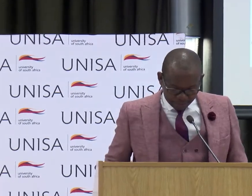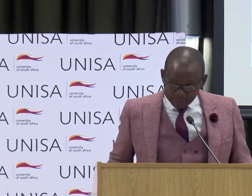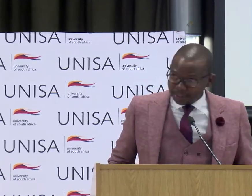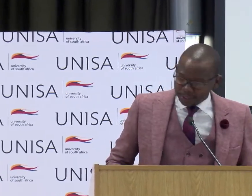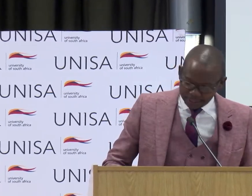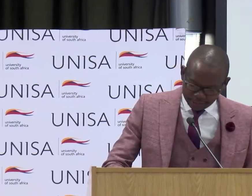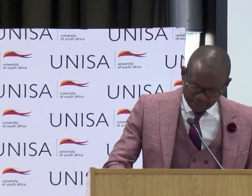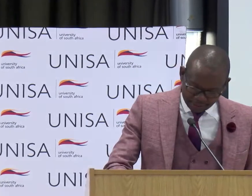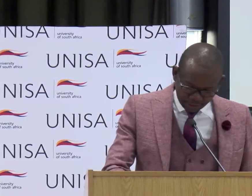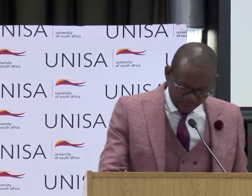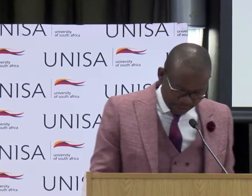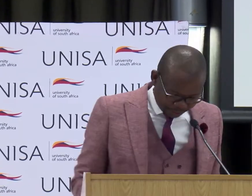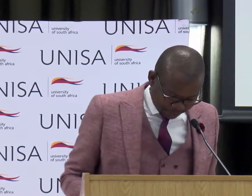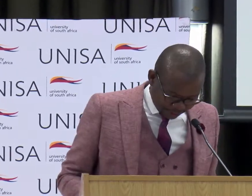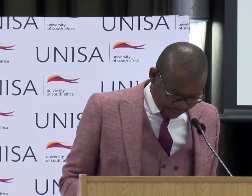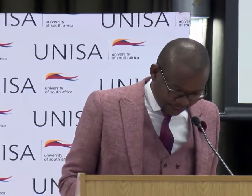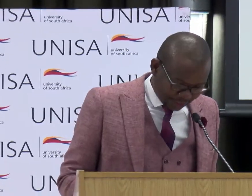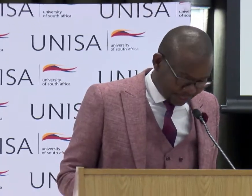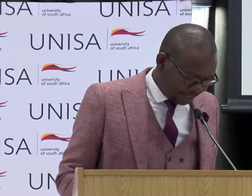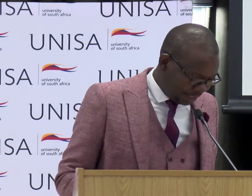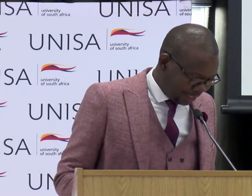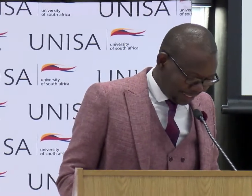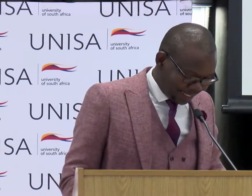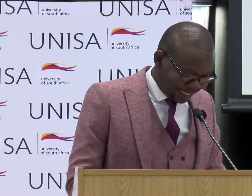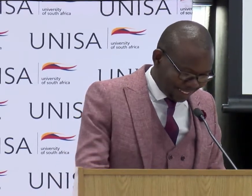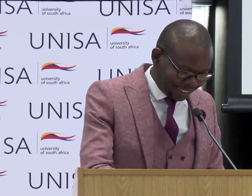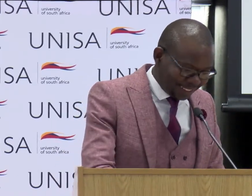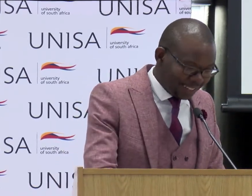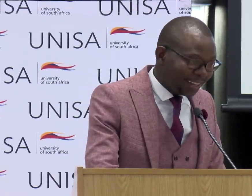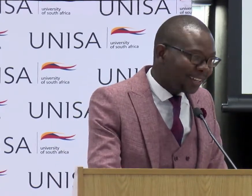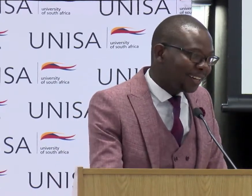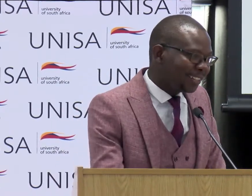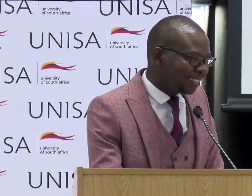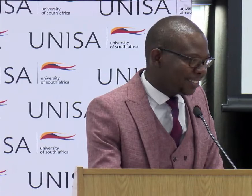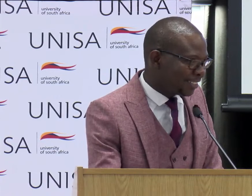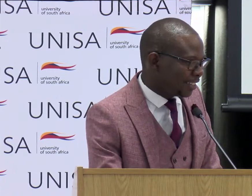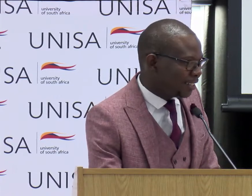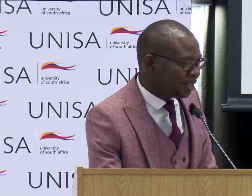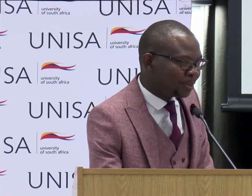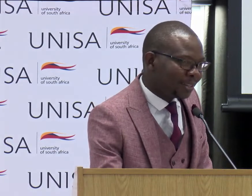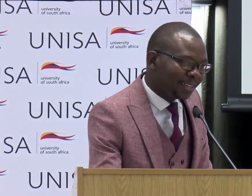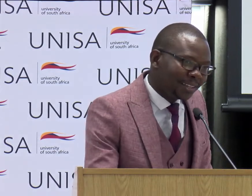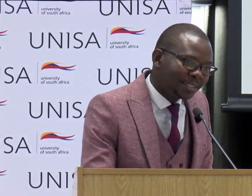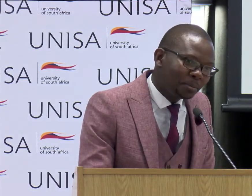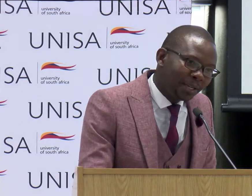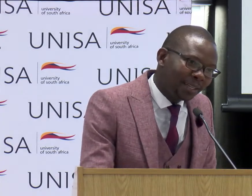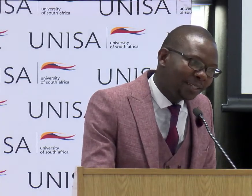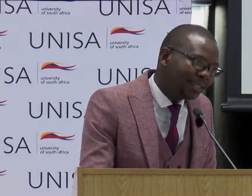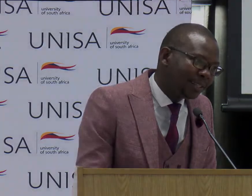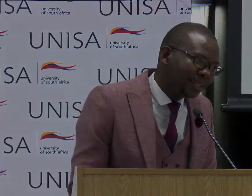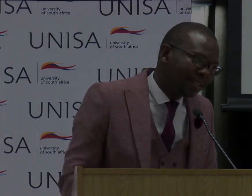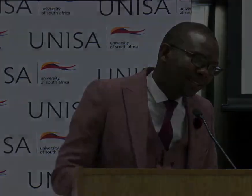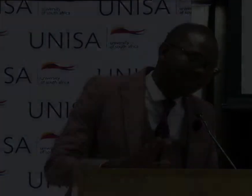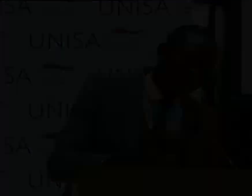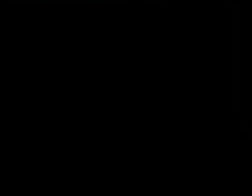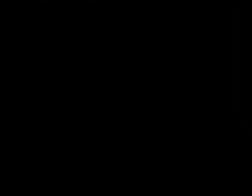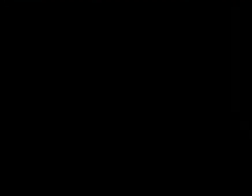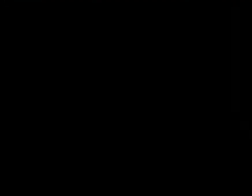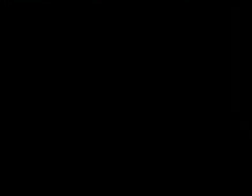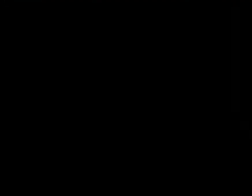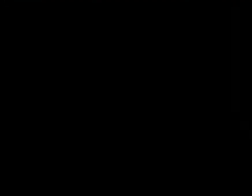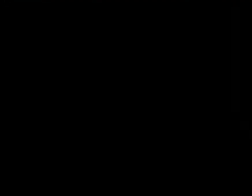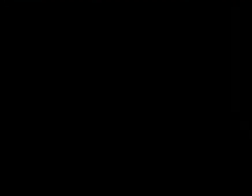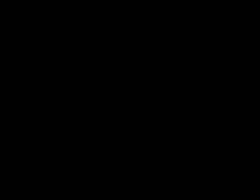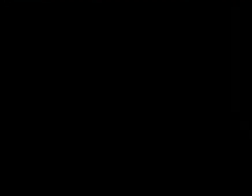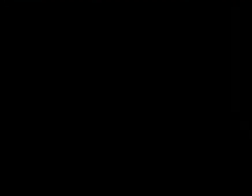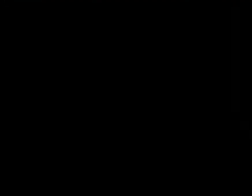Thank you very much, Dr. Ferris. Nale ke le nyantšeng letsweleng ke Sepedi. Ke